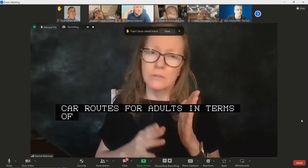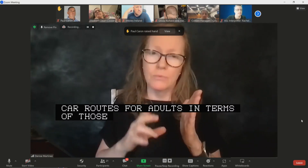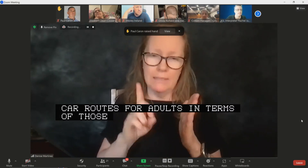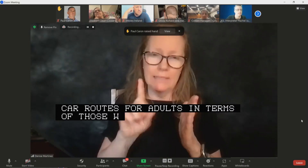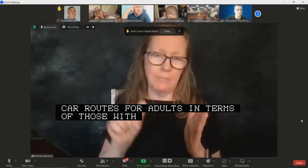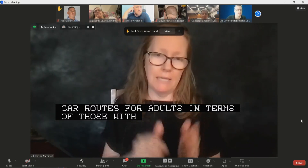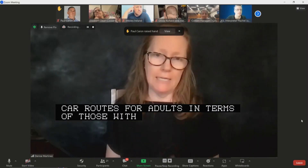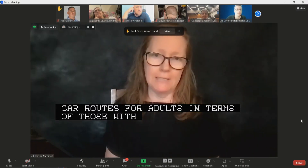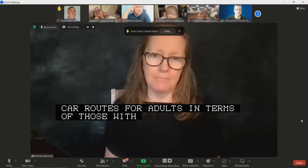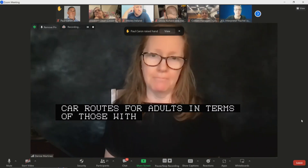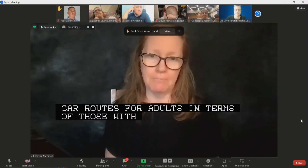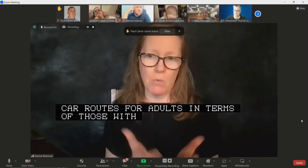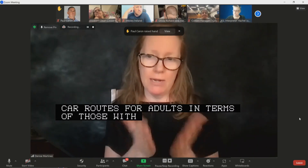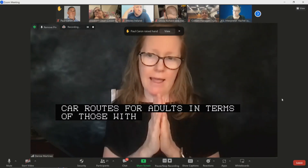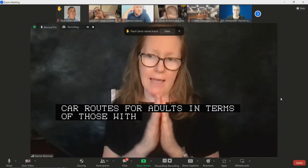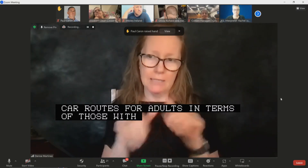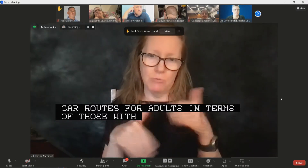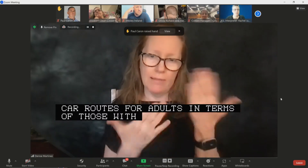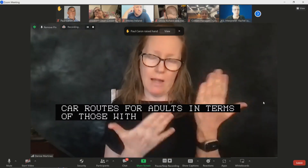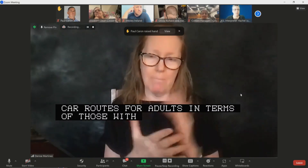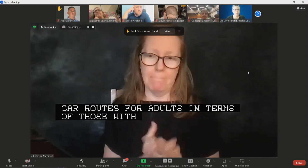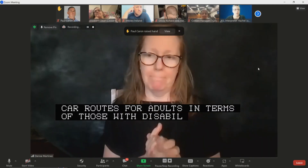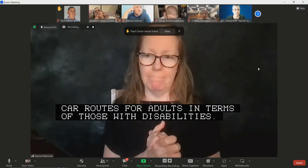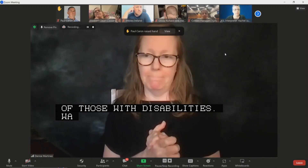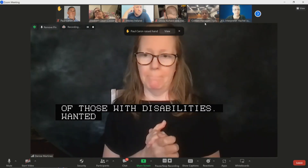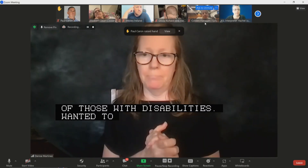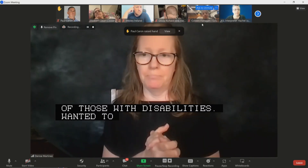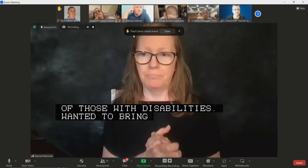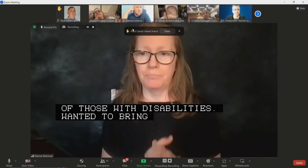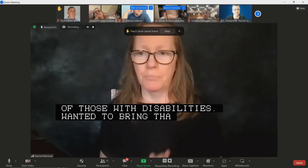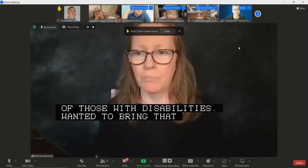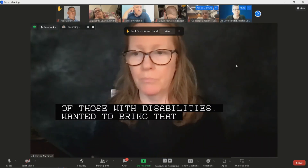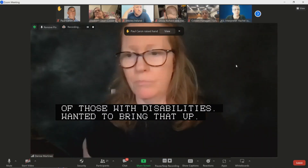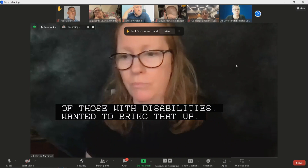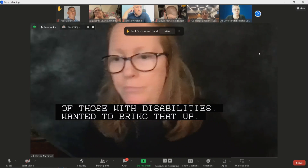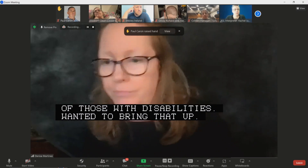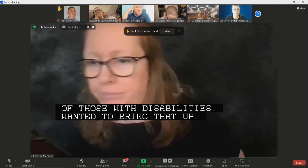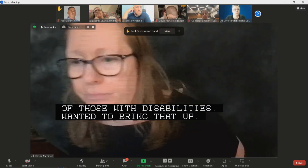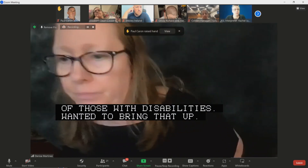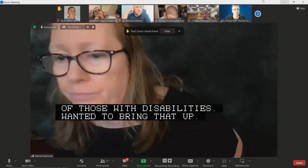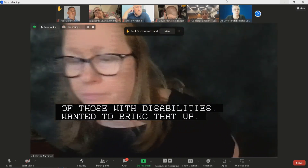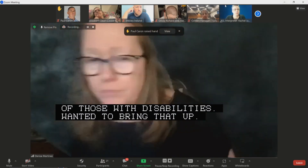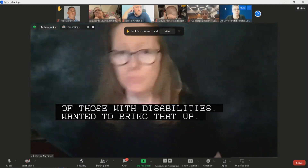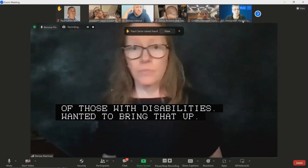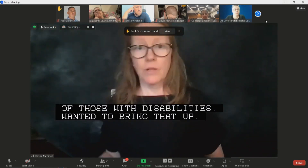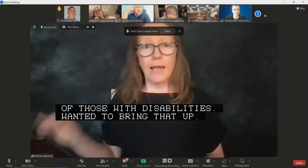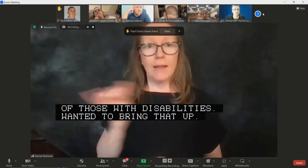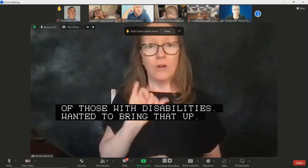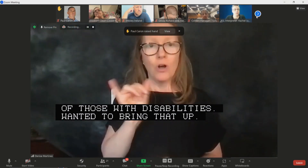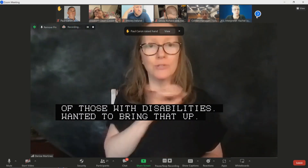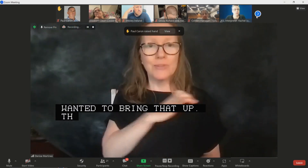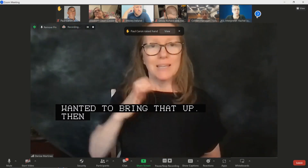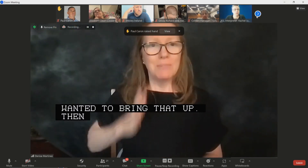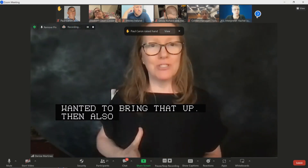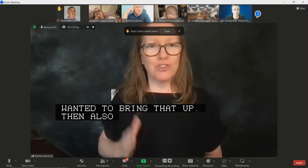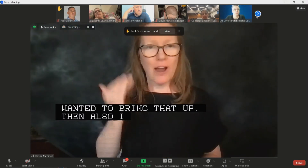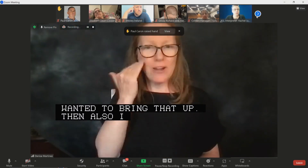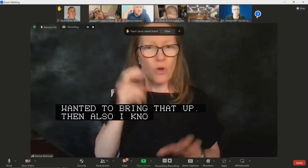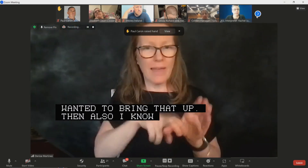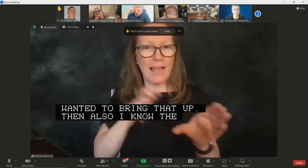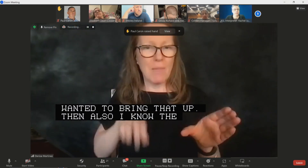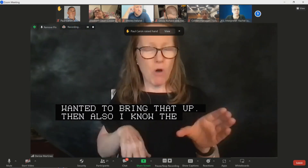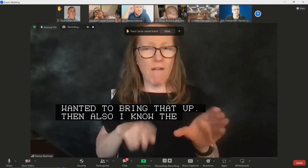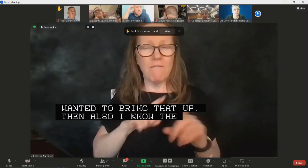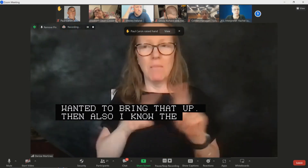that up. And then also, second piece, I know the commissioner came off, and I didn't know when the right time was to ask kind of